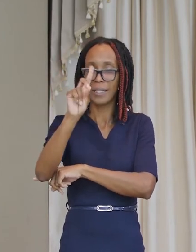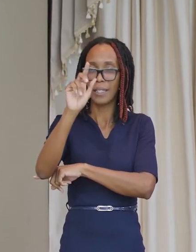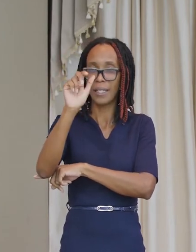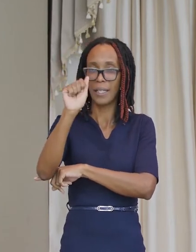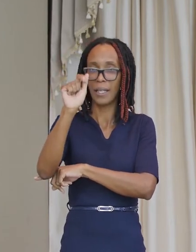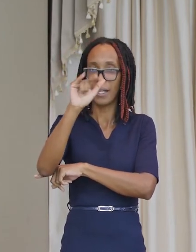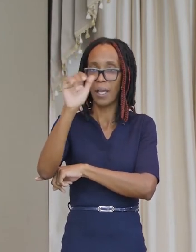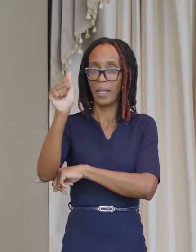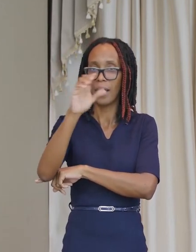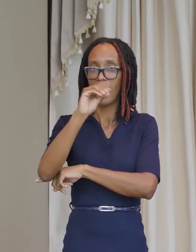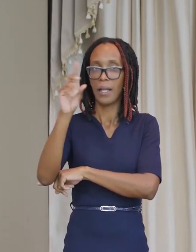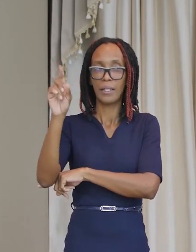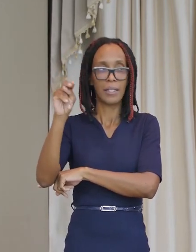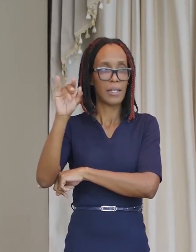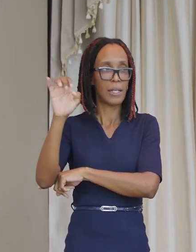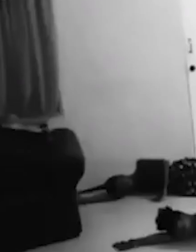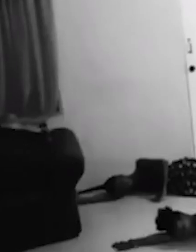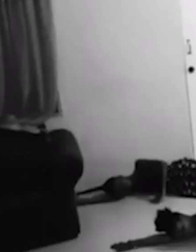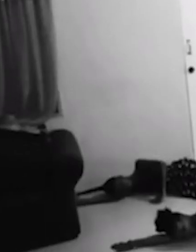Daniil Wilson.